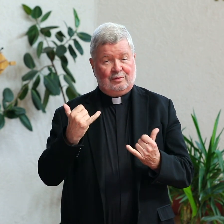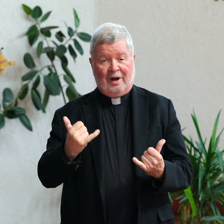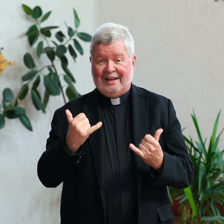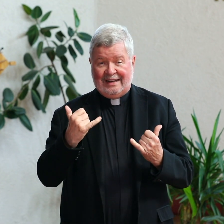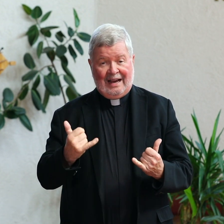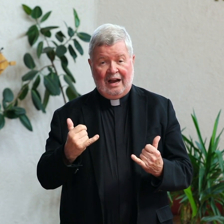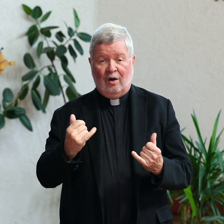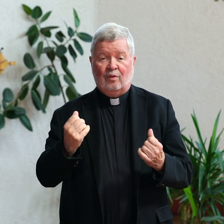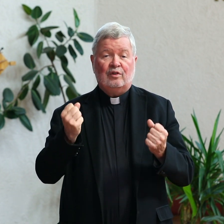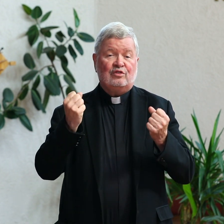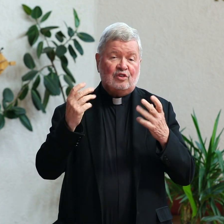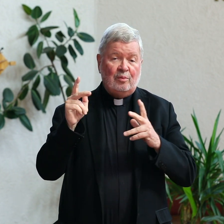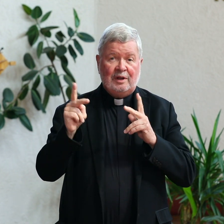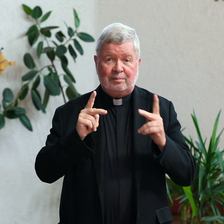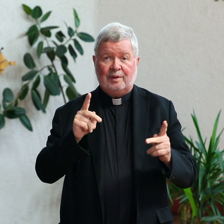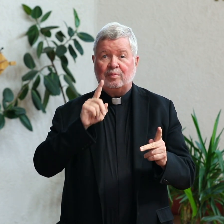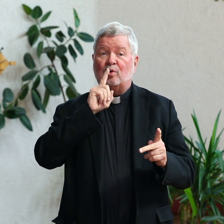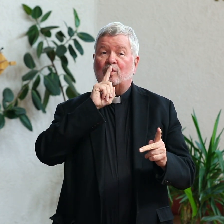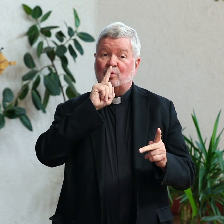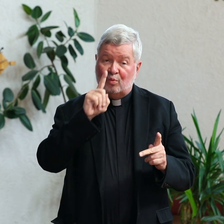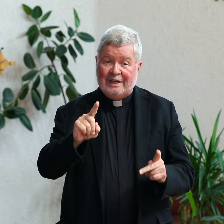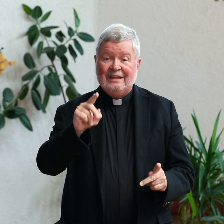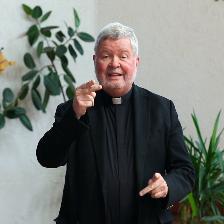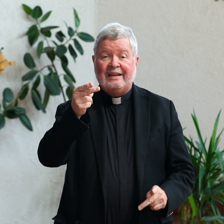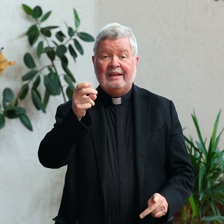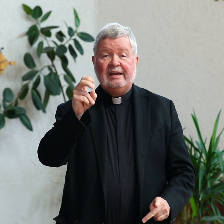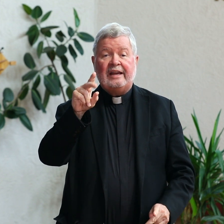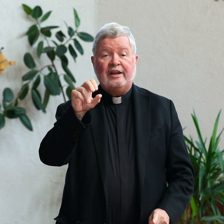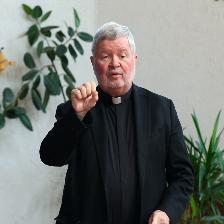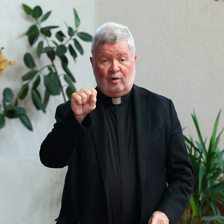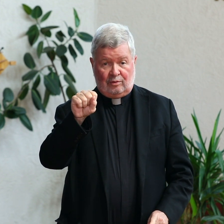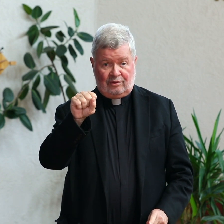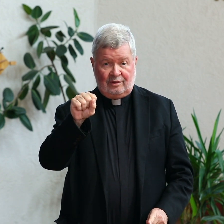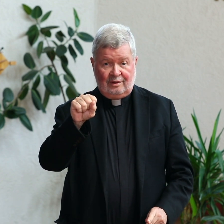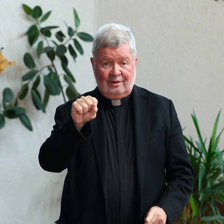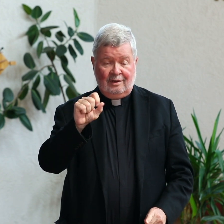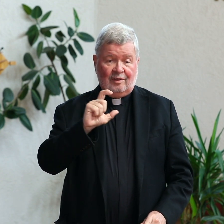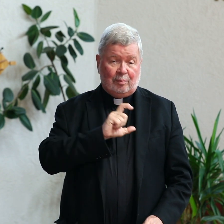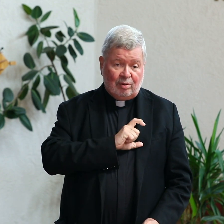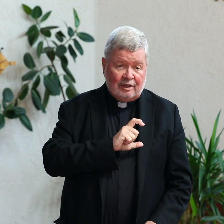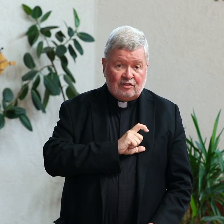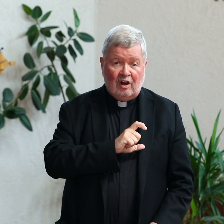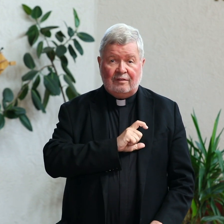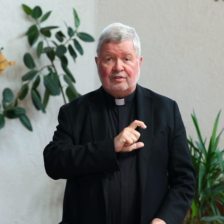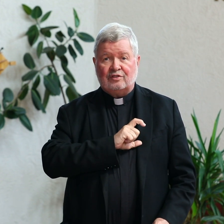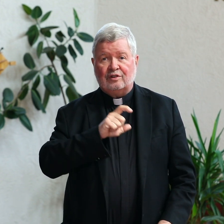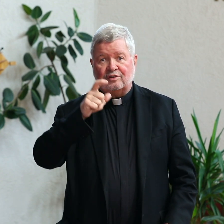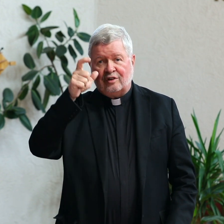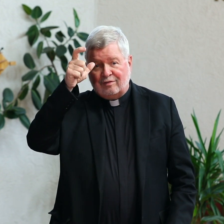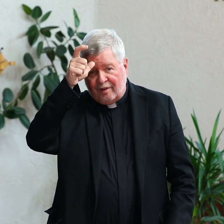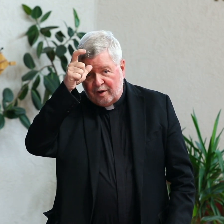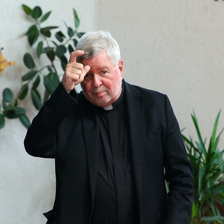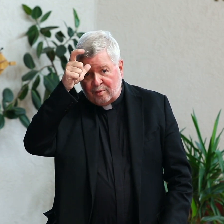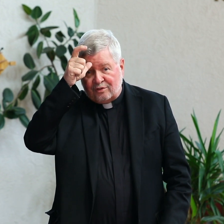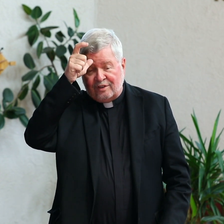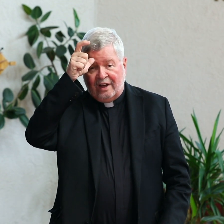right now there's so many people who are really heroes. The police officers, our fire